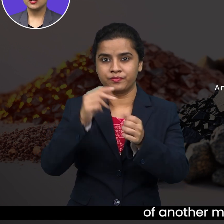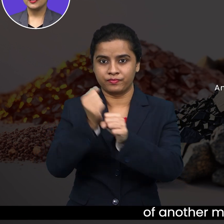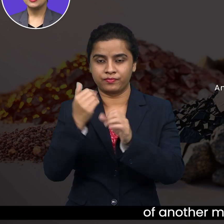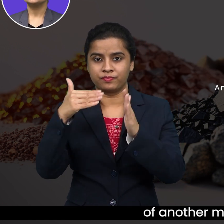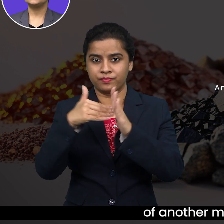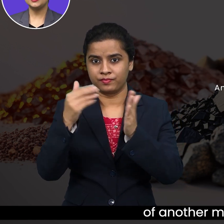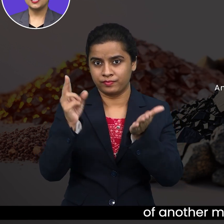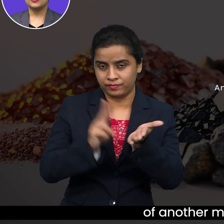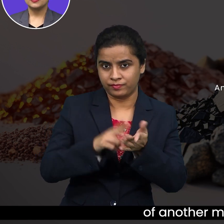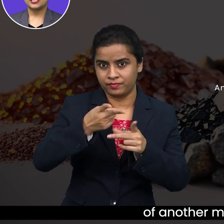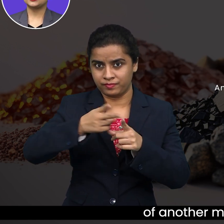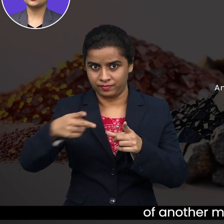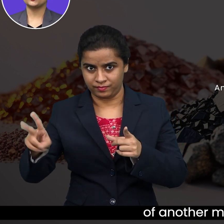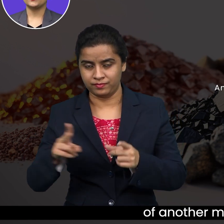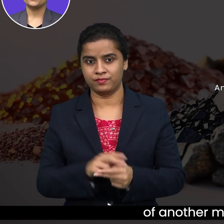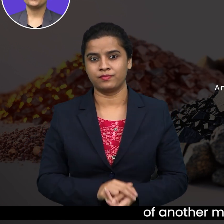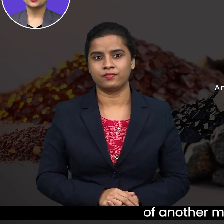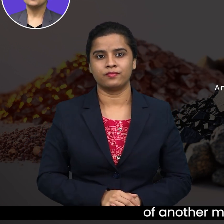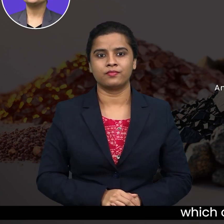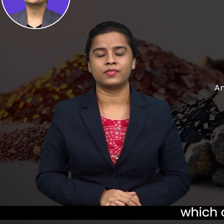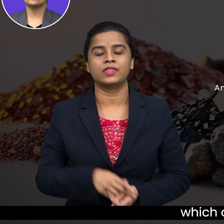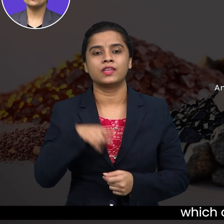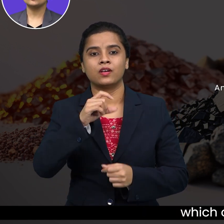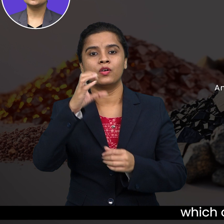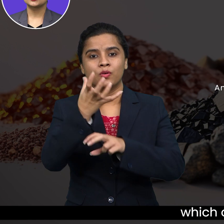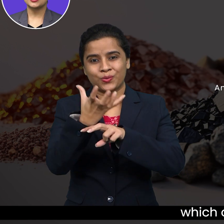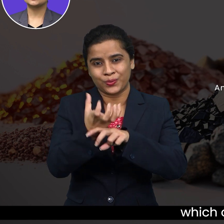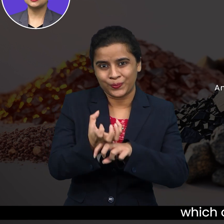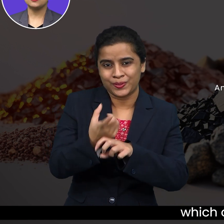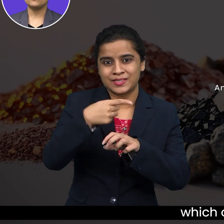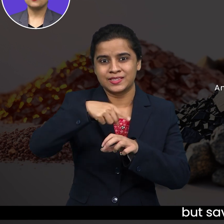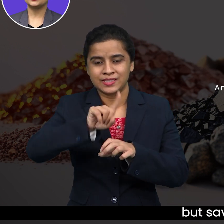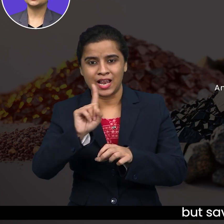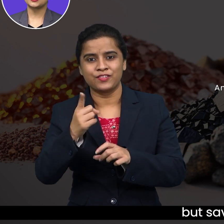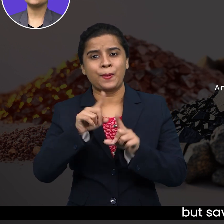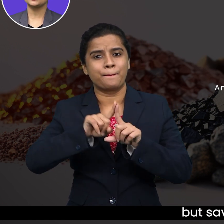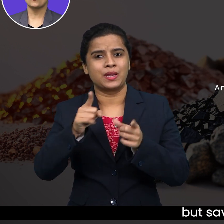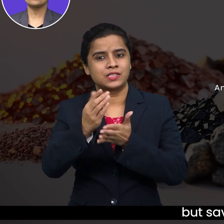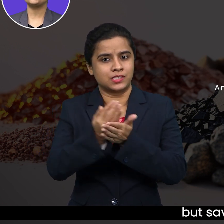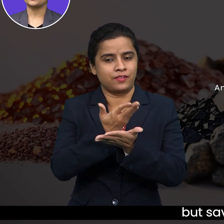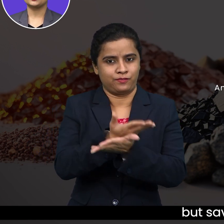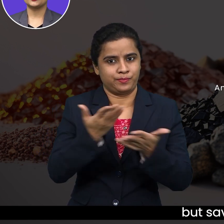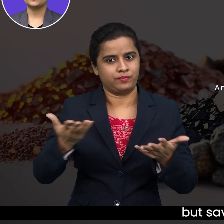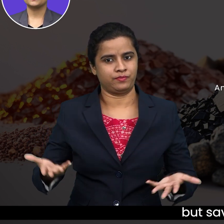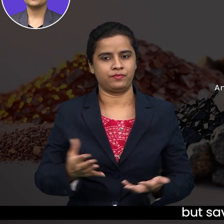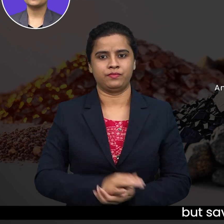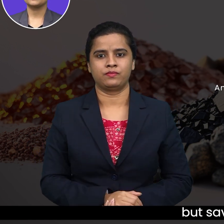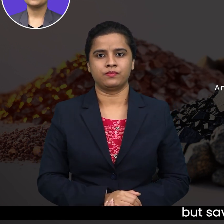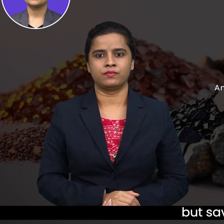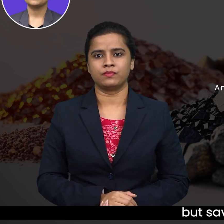Mg, Zn, etc., which corrodes itself but saves the object.